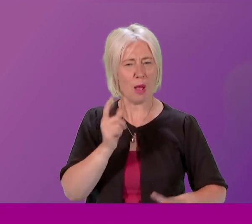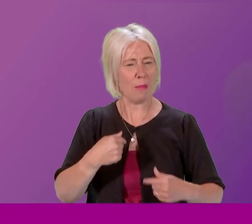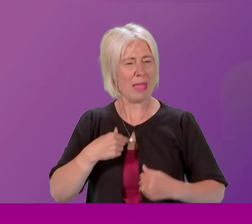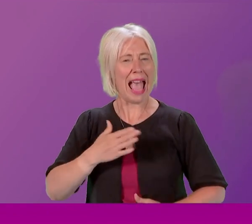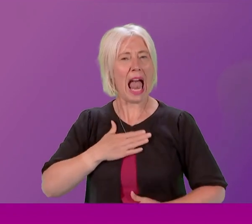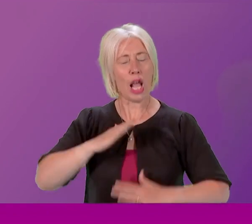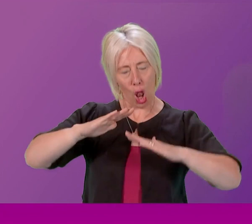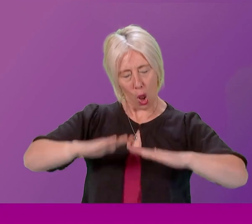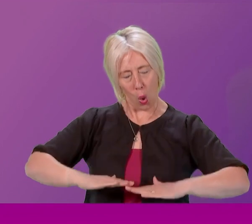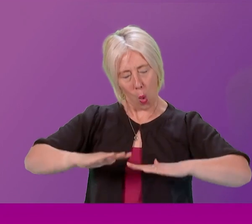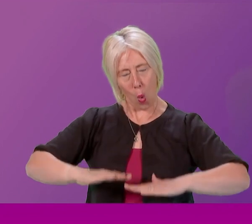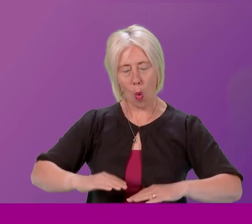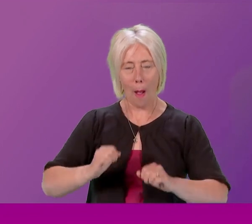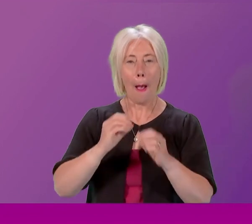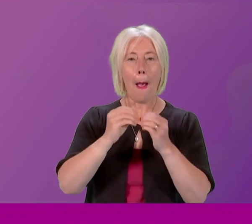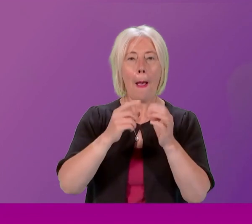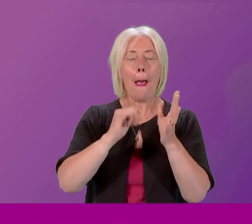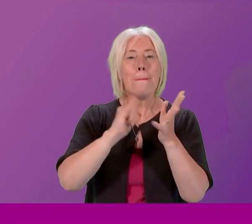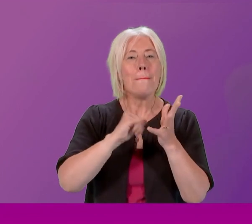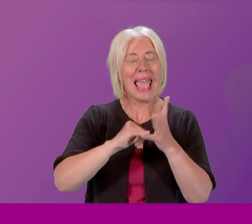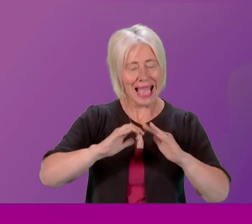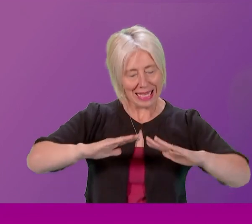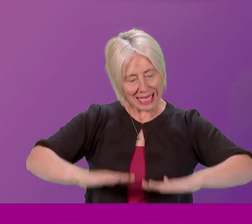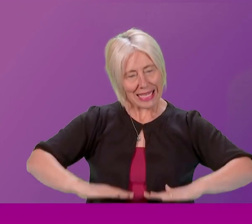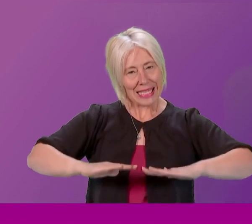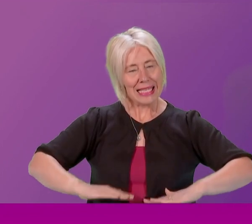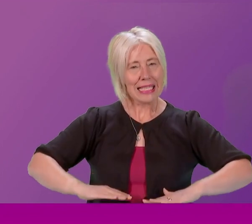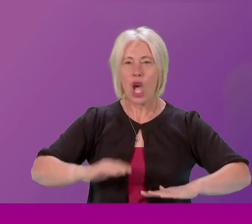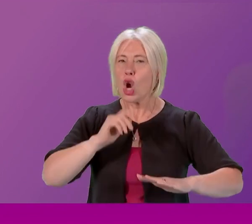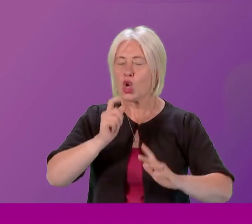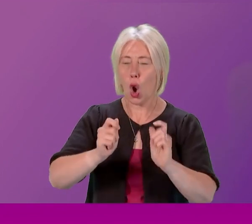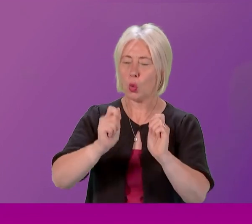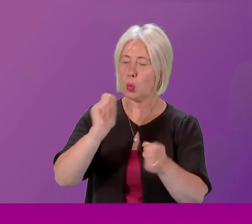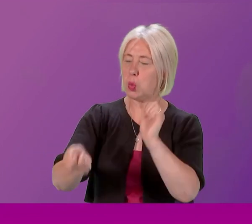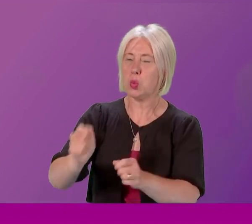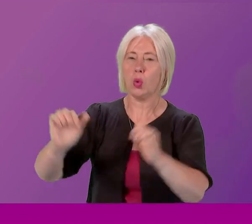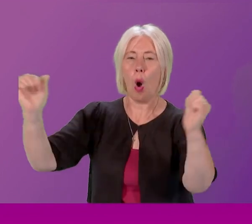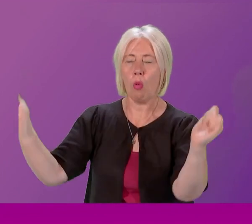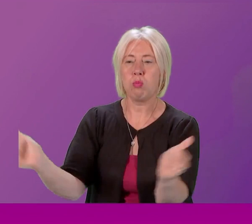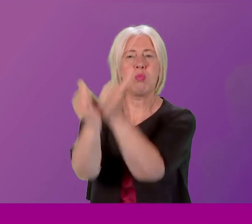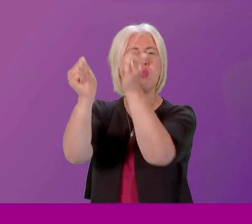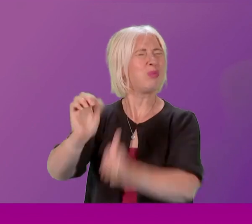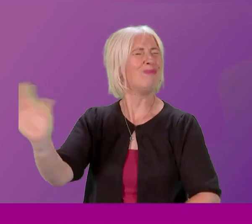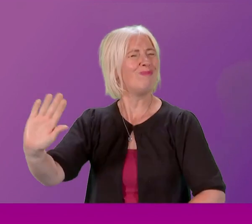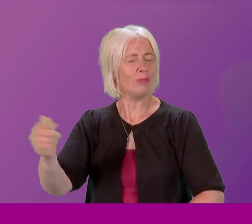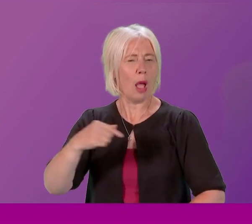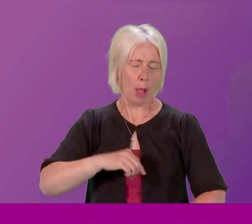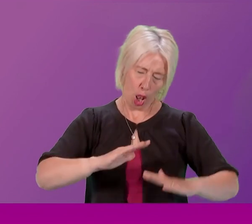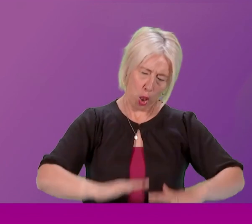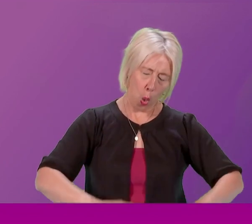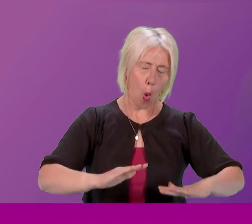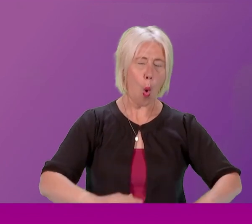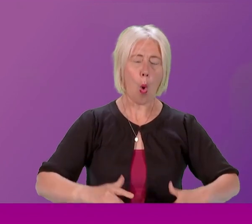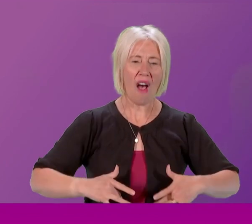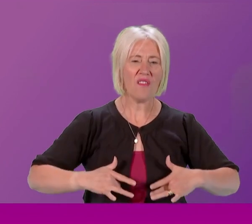like low sounds. I love the bass drum sounds, you know, much more than a glockenspiel or a cymbal or something. And that has resonance, you know.